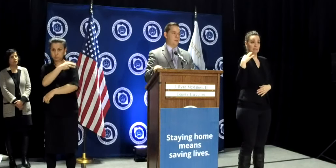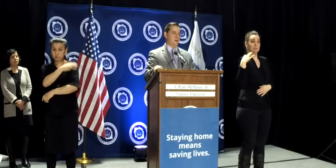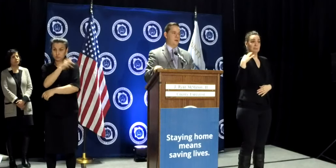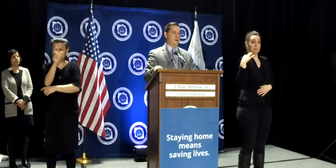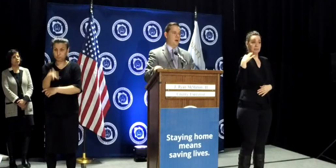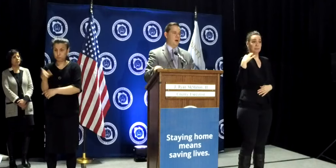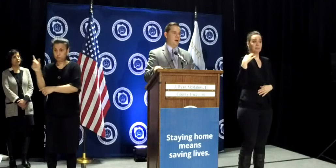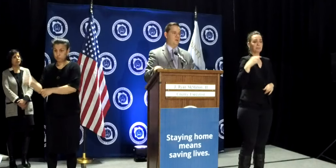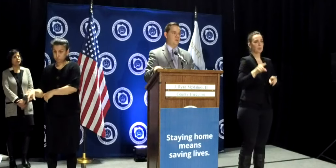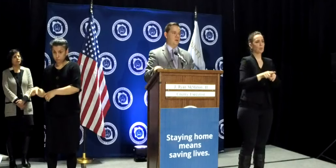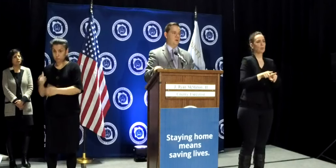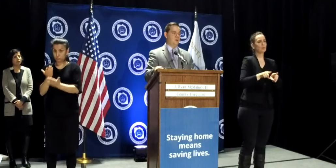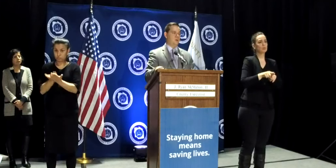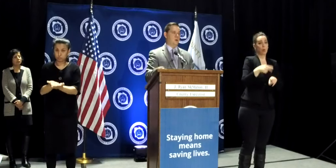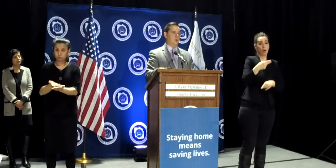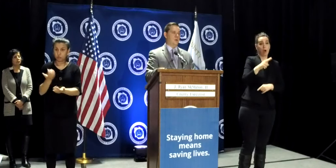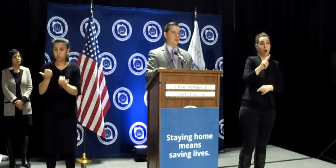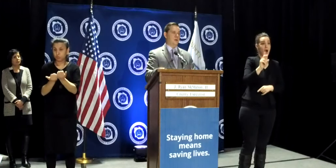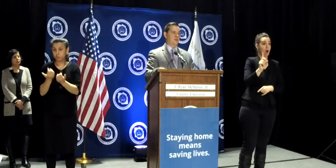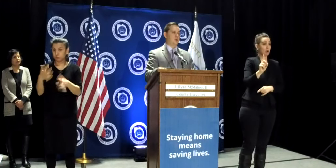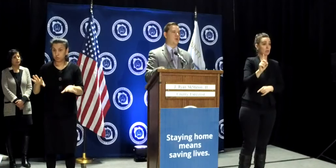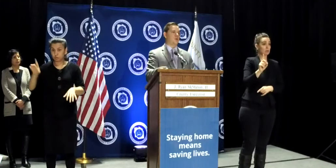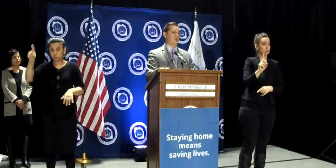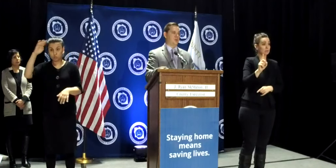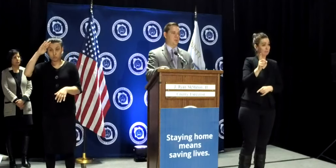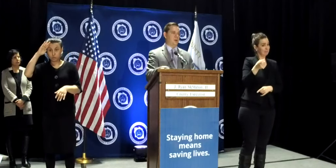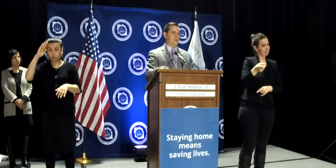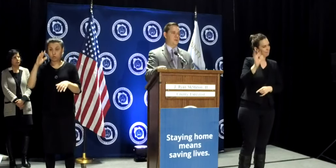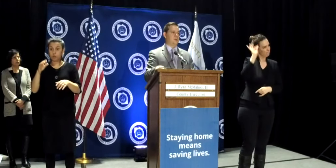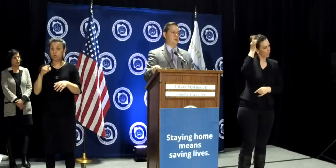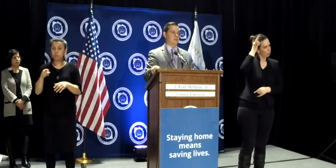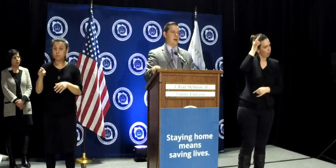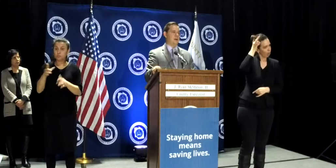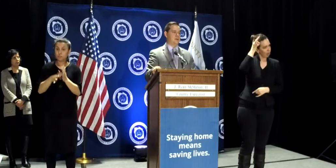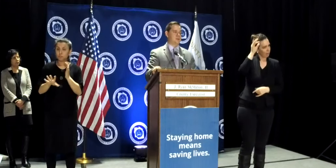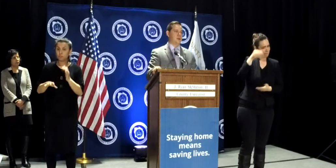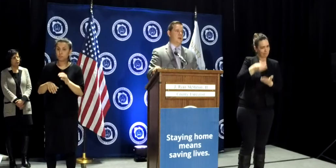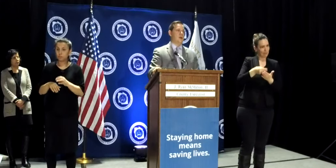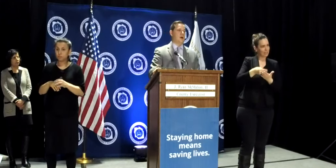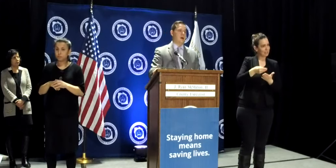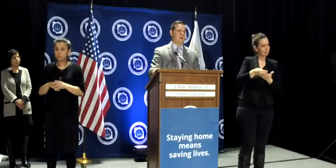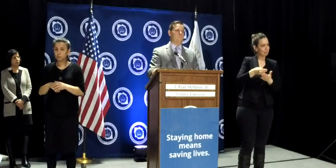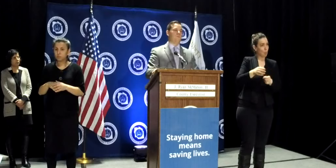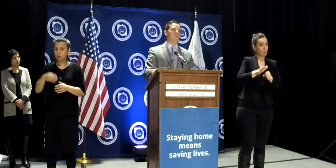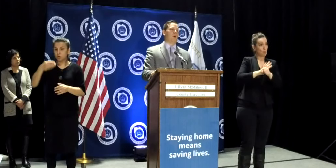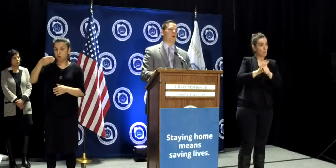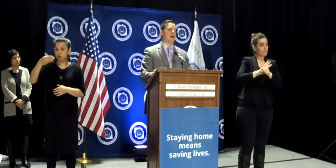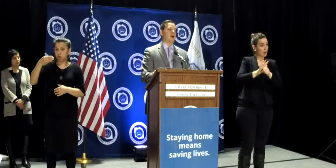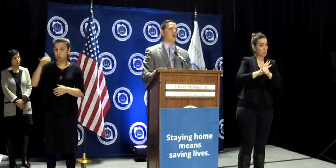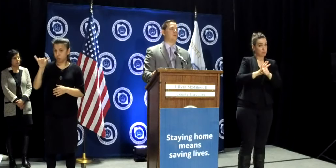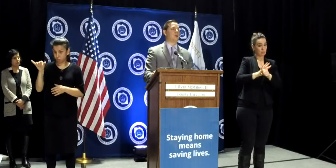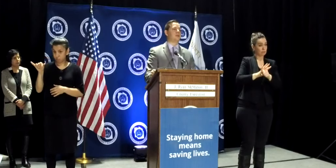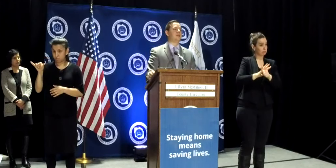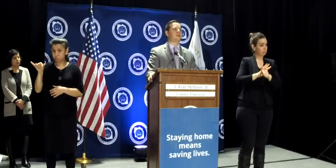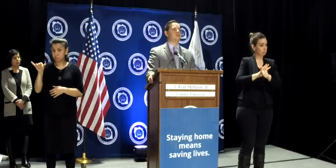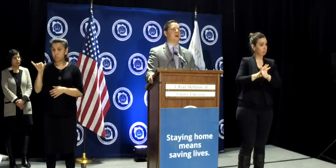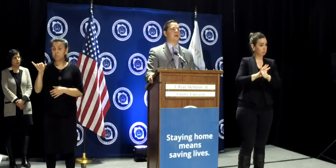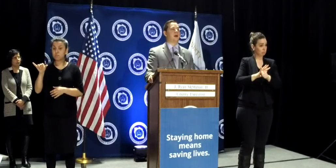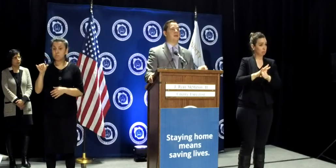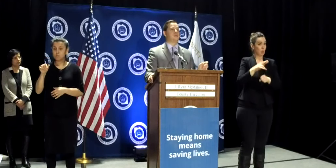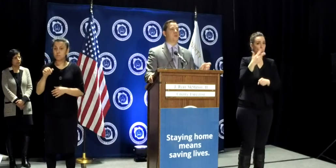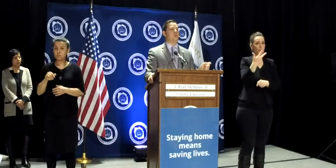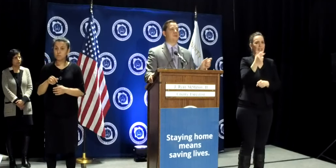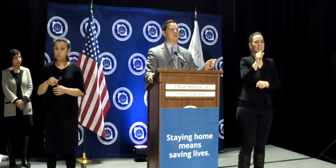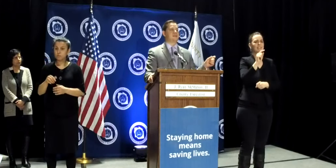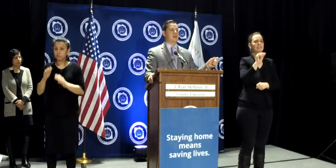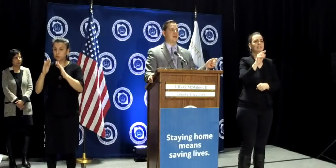money via one of, I think, COVID-3 stimulus package. Part of that HUD money can get spent